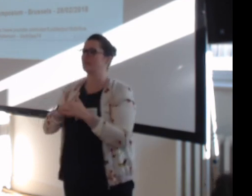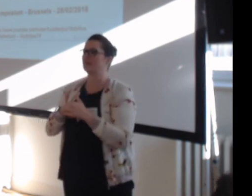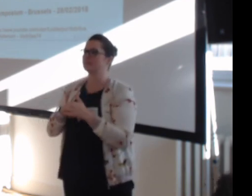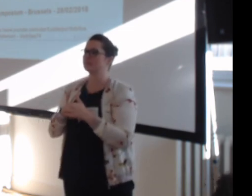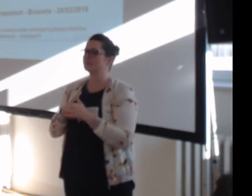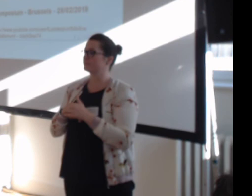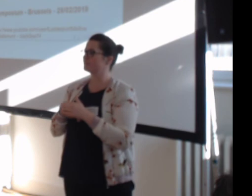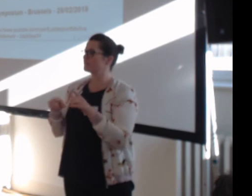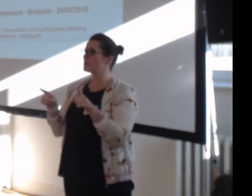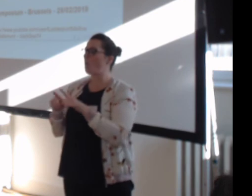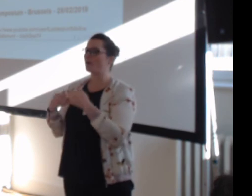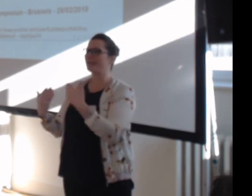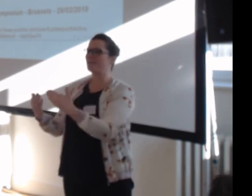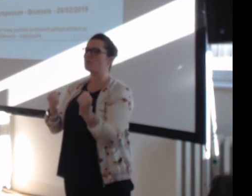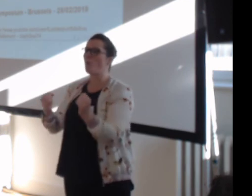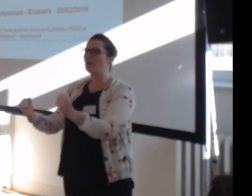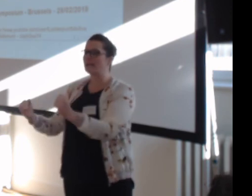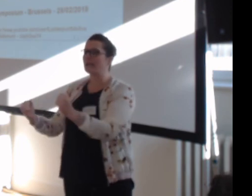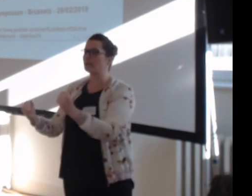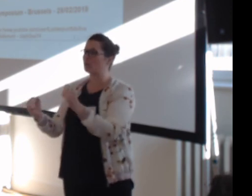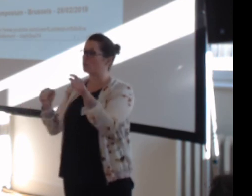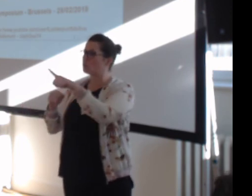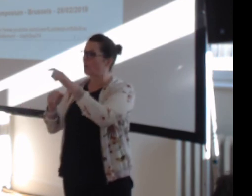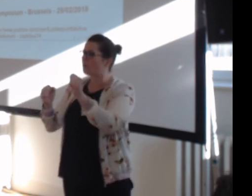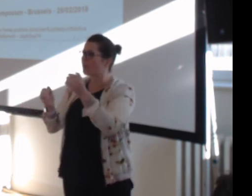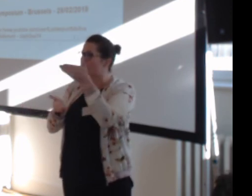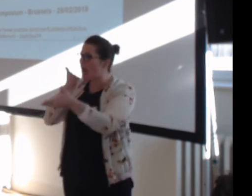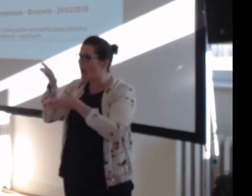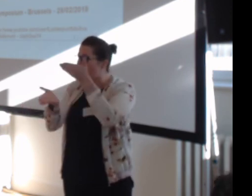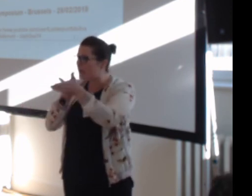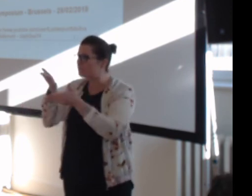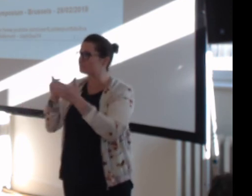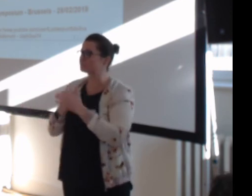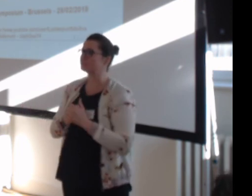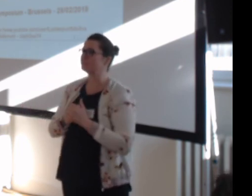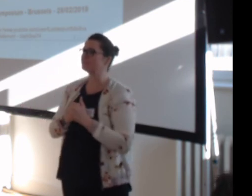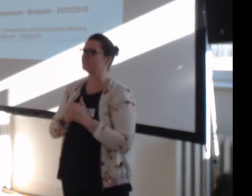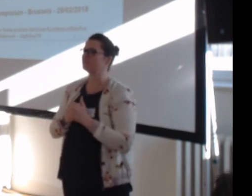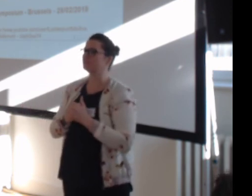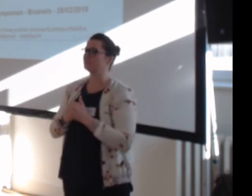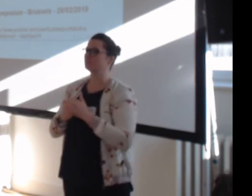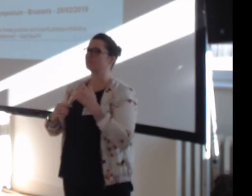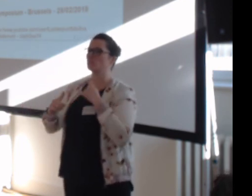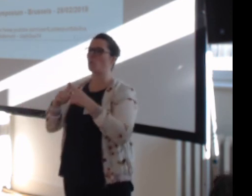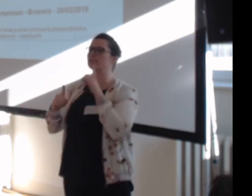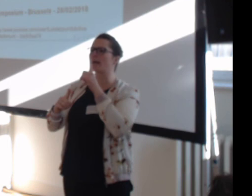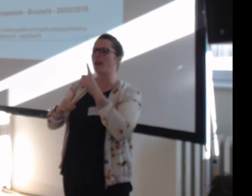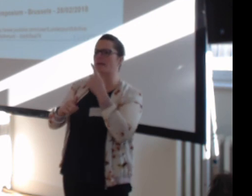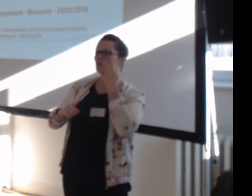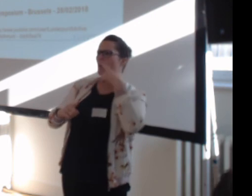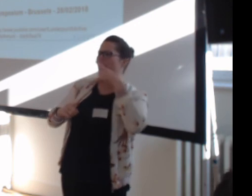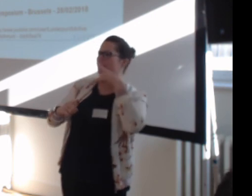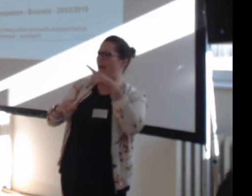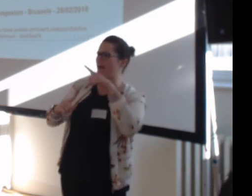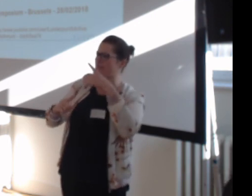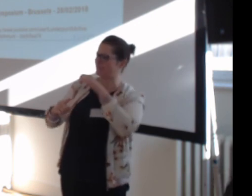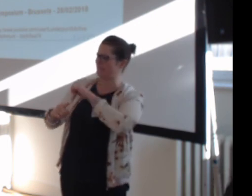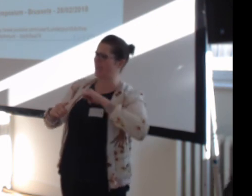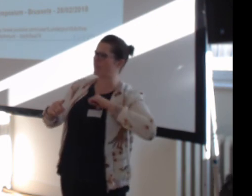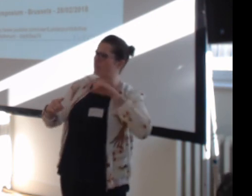She gives you also the possibility to ask questions and also comment on the topics and the presentations